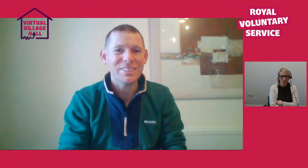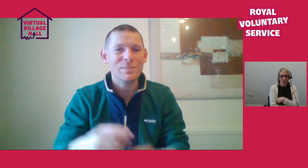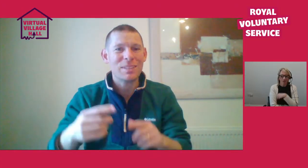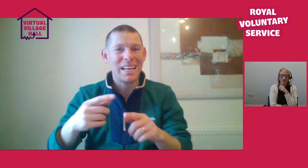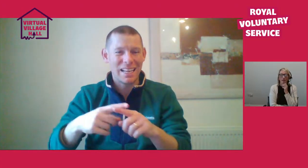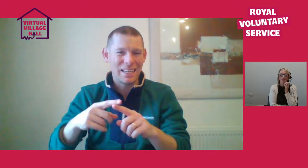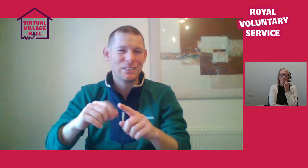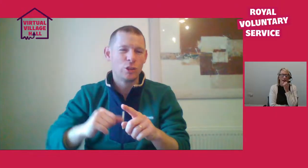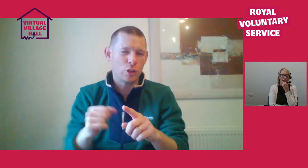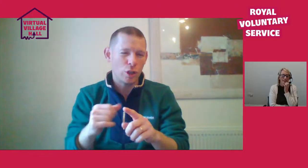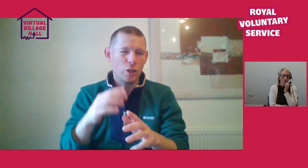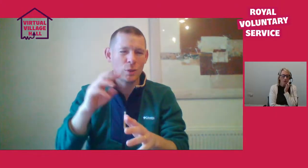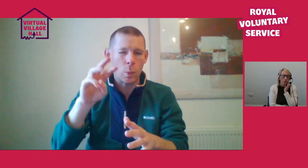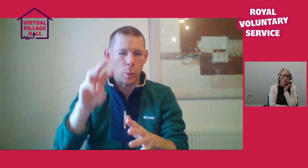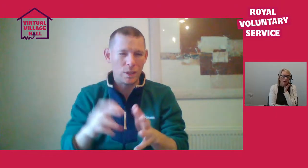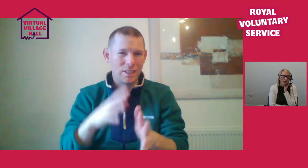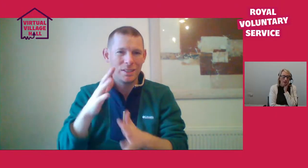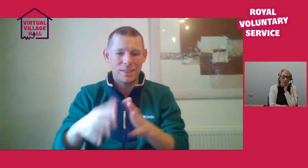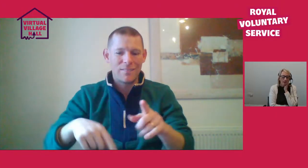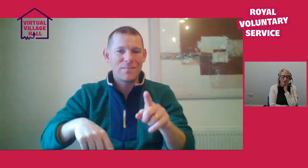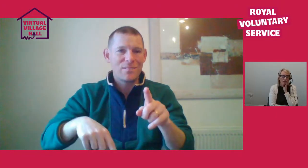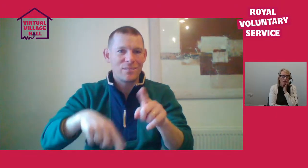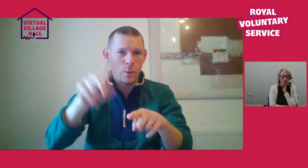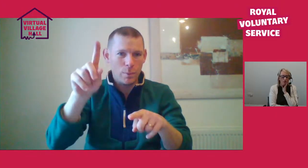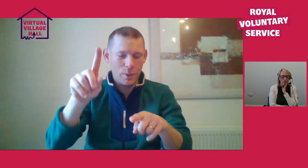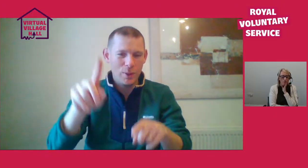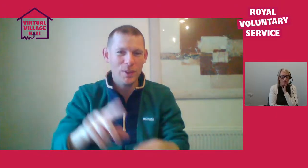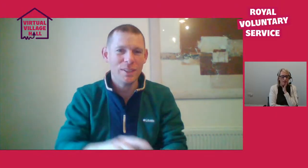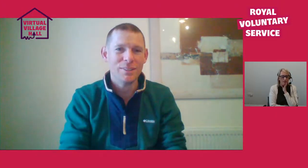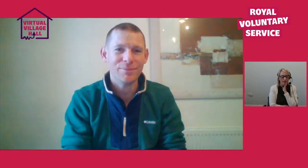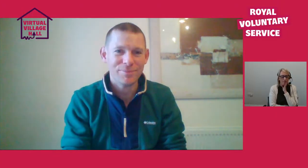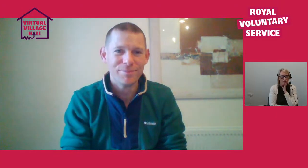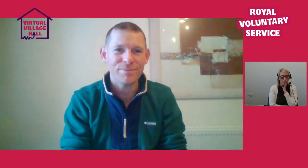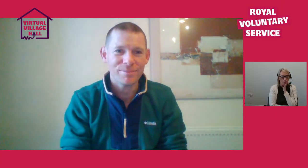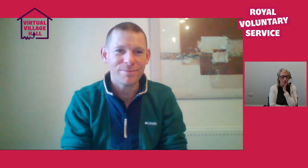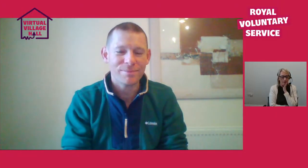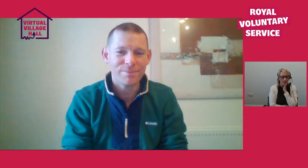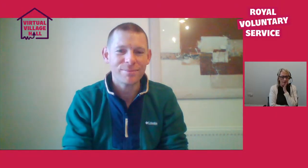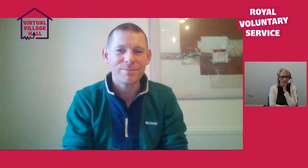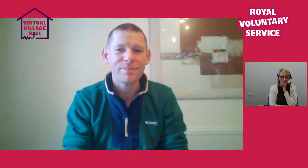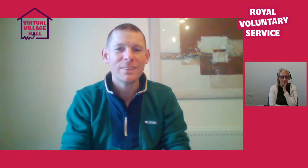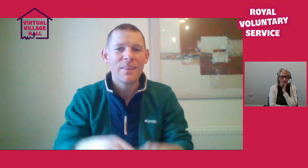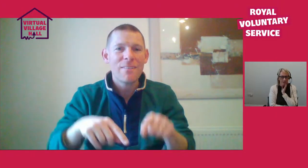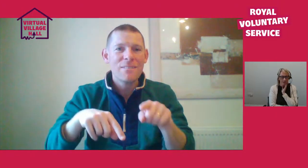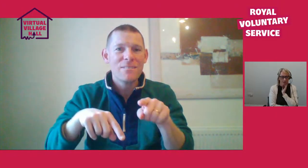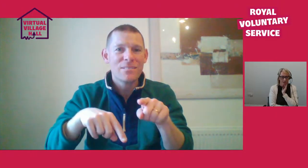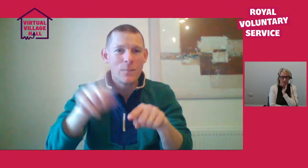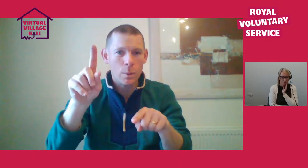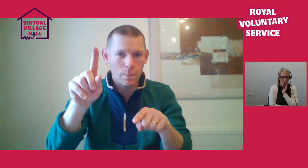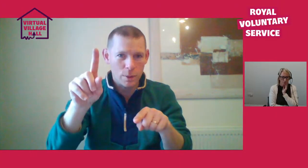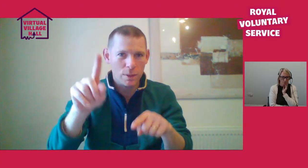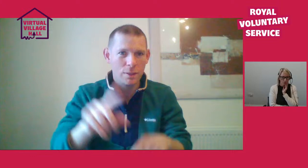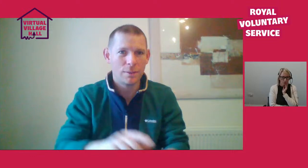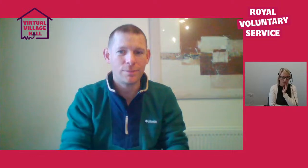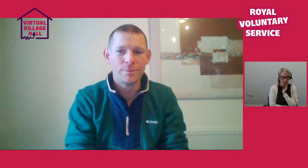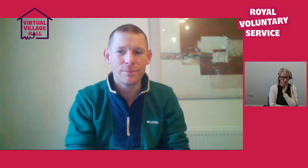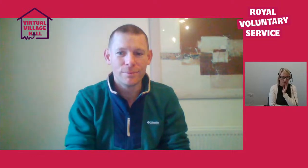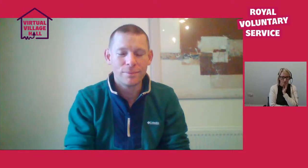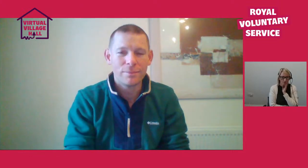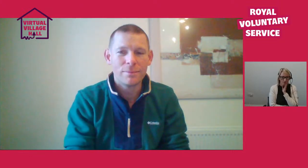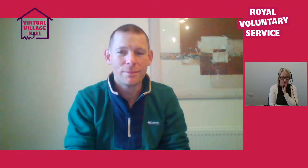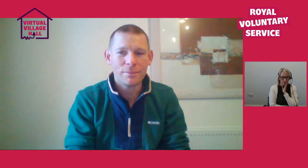different regional signs. So England, Scotland, and Wales sign football like this.